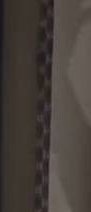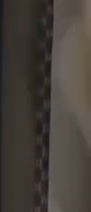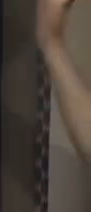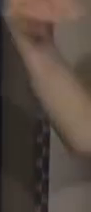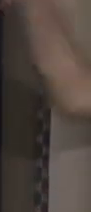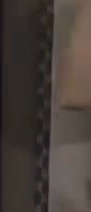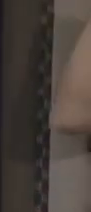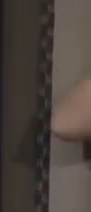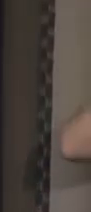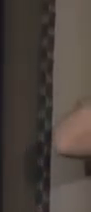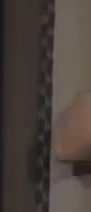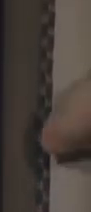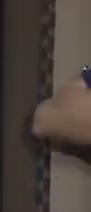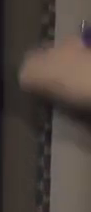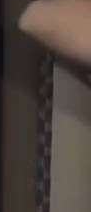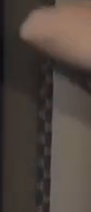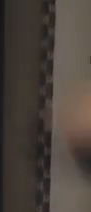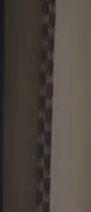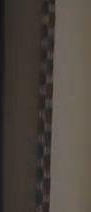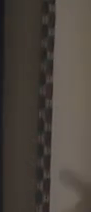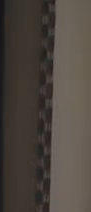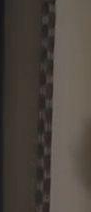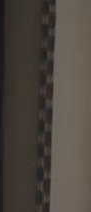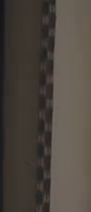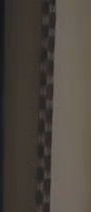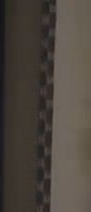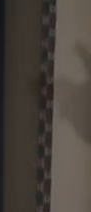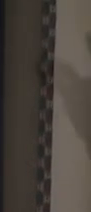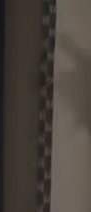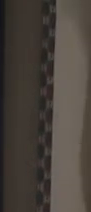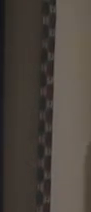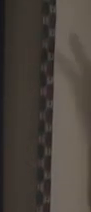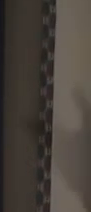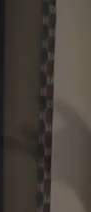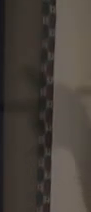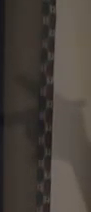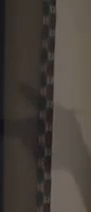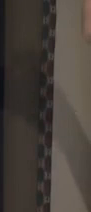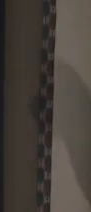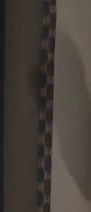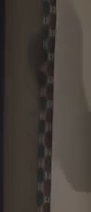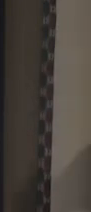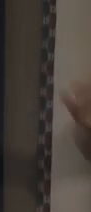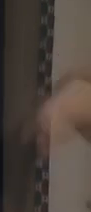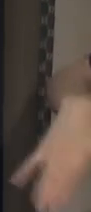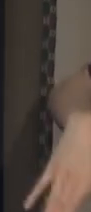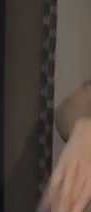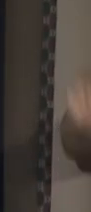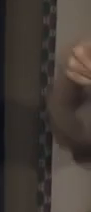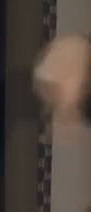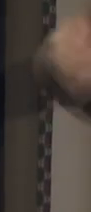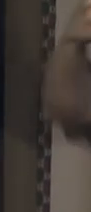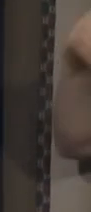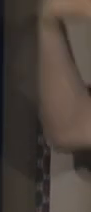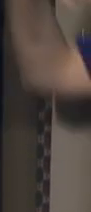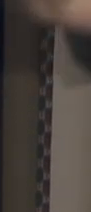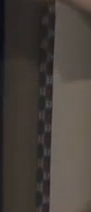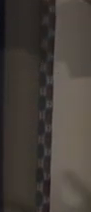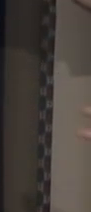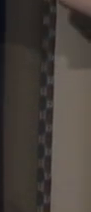with COVID-19 who are asymptomatic or mildly symptomatic, haven't been tested. And so the amount of